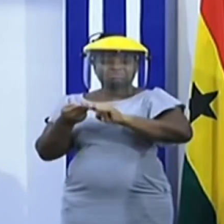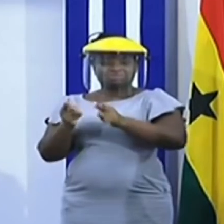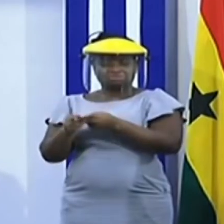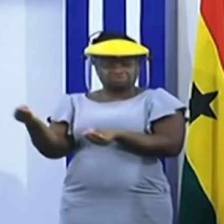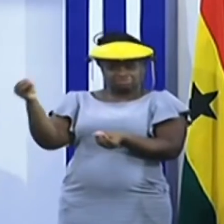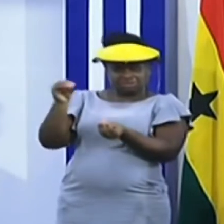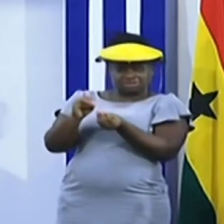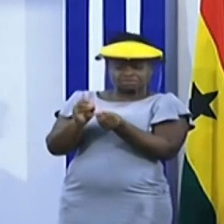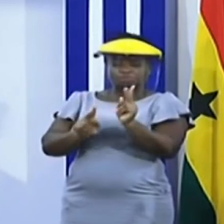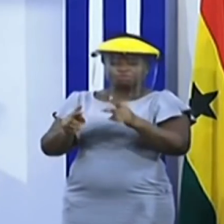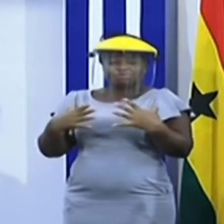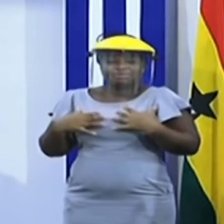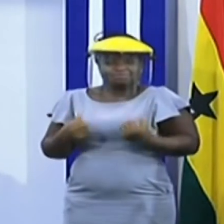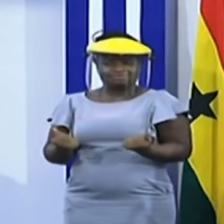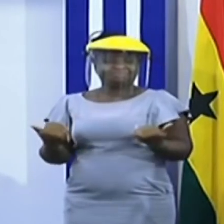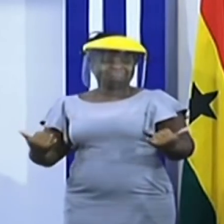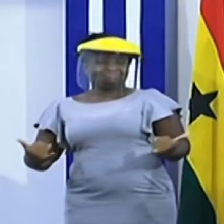added.